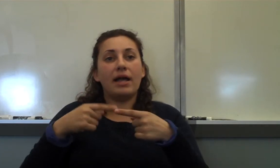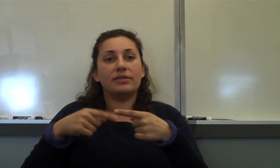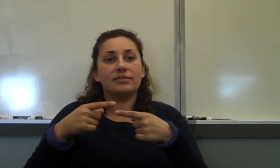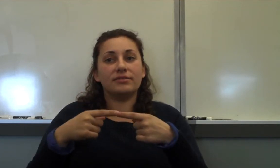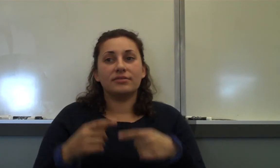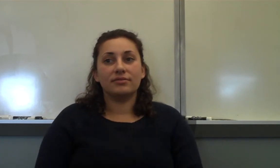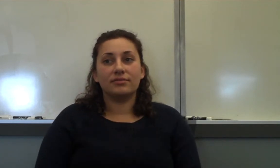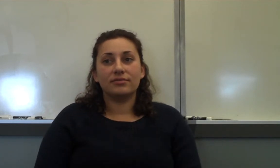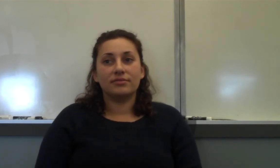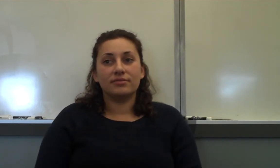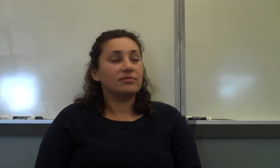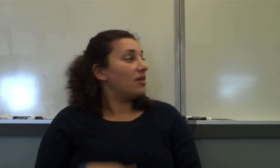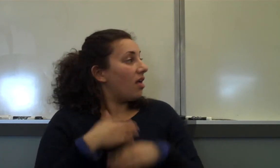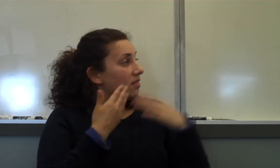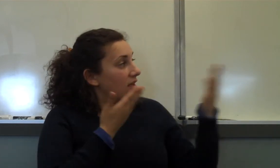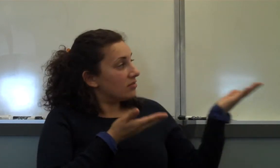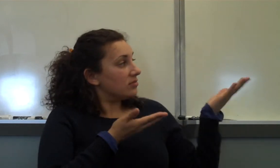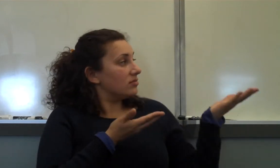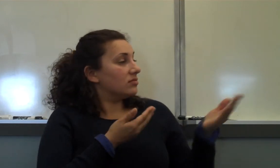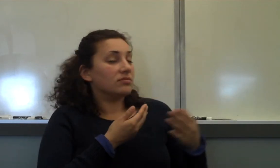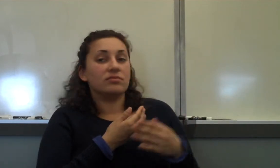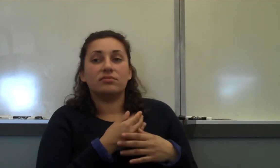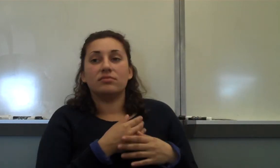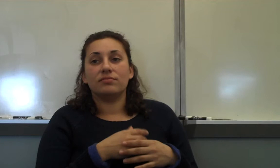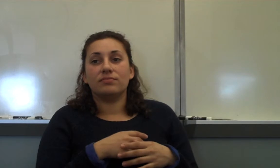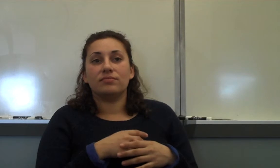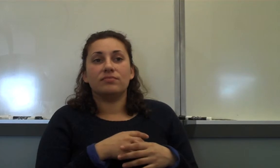There it is in standard form without using the word million.